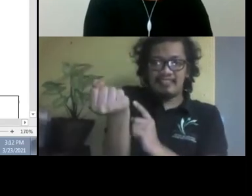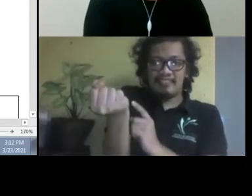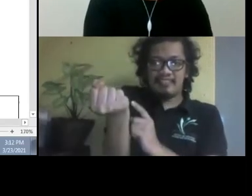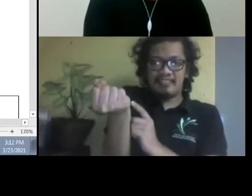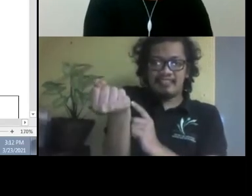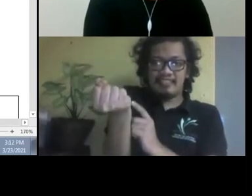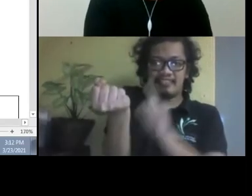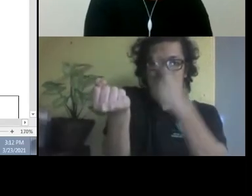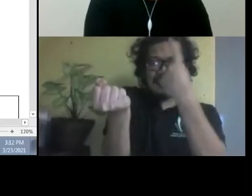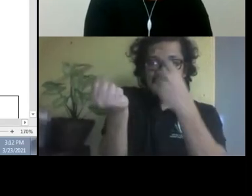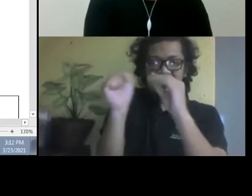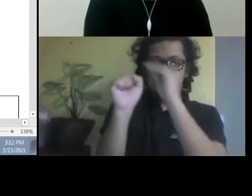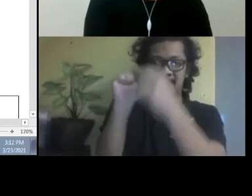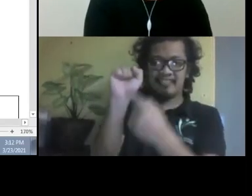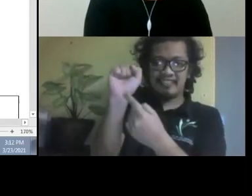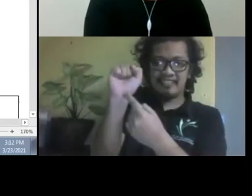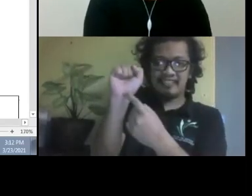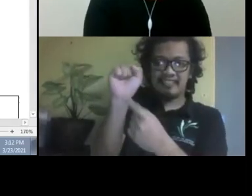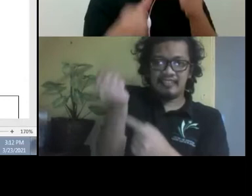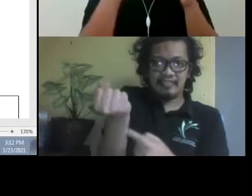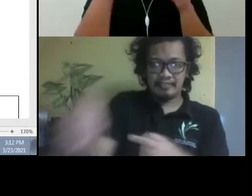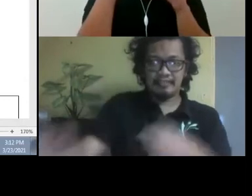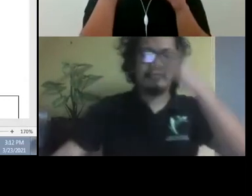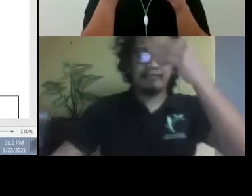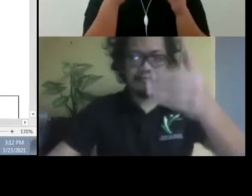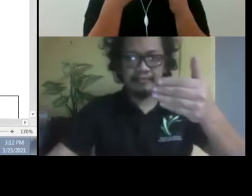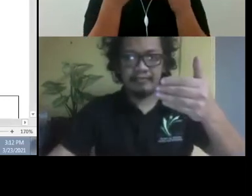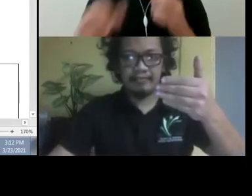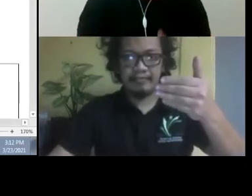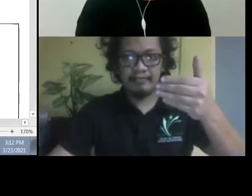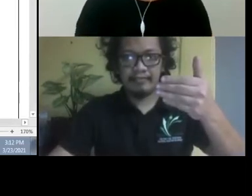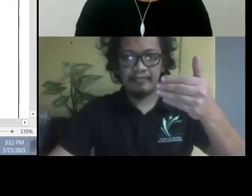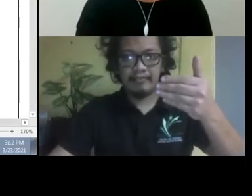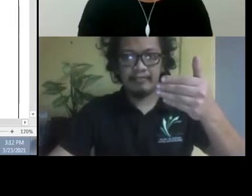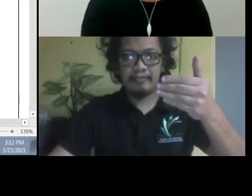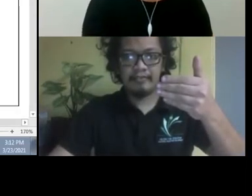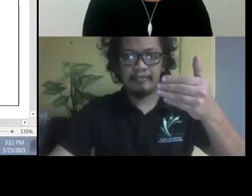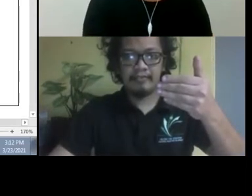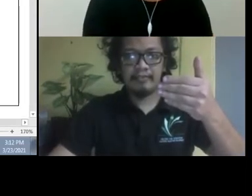It starts off with this. yes, Right. yes, So it's the first Yes. sign, right? yes.